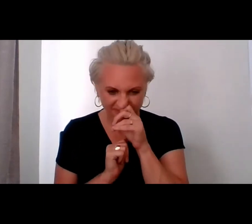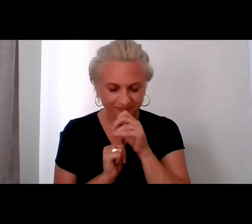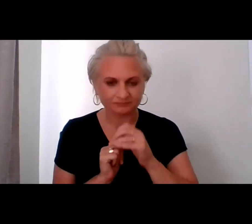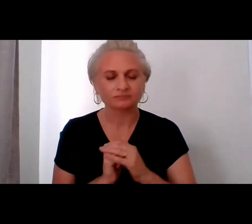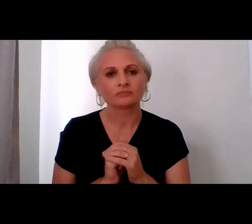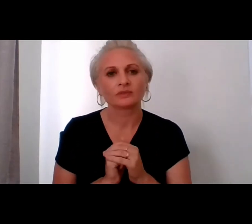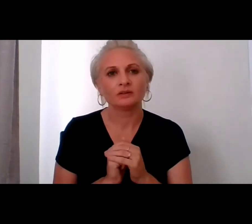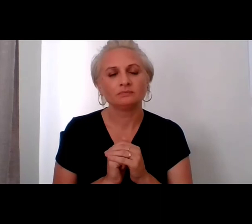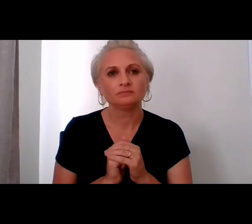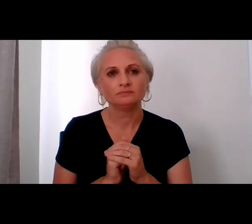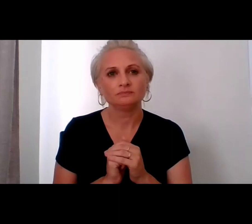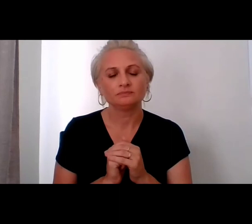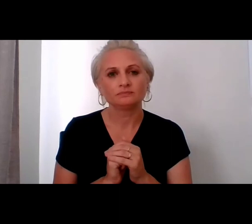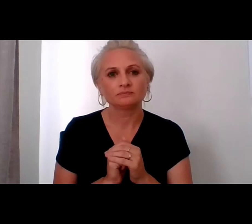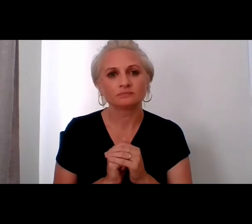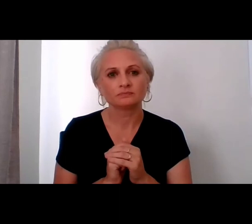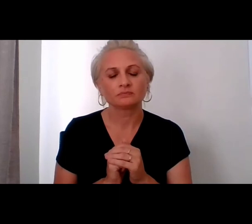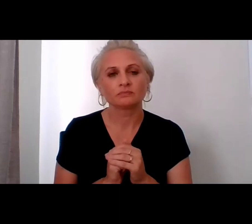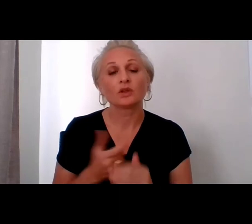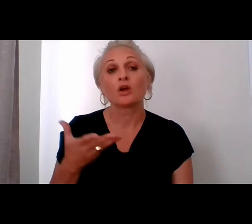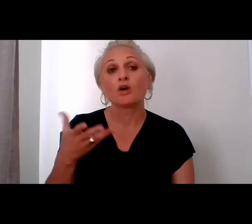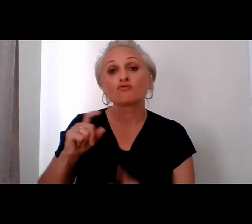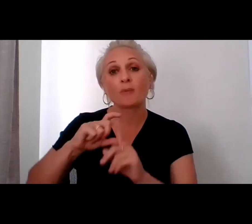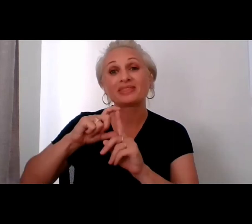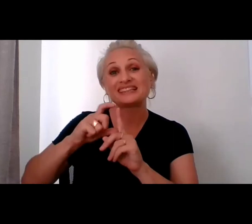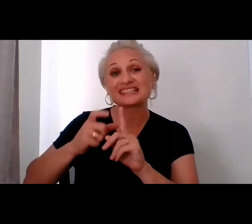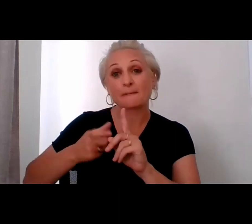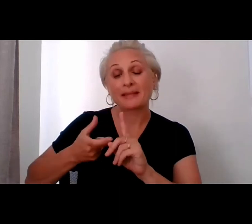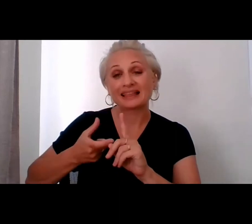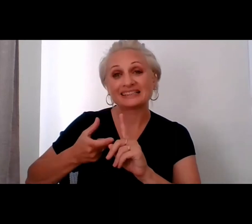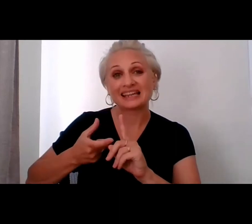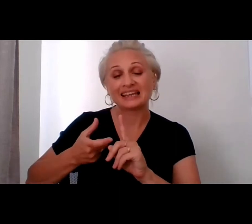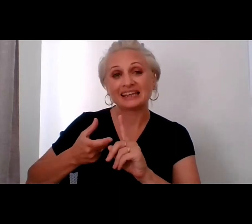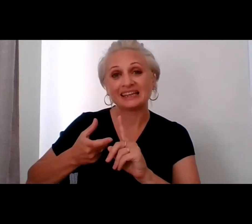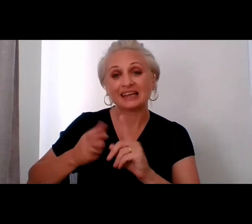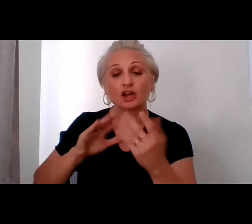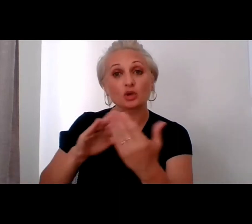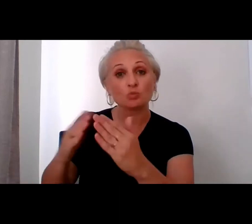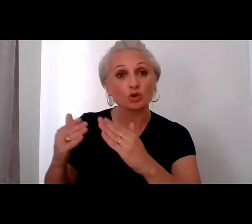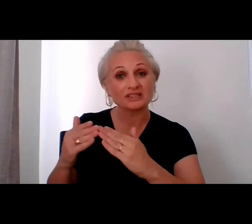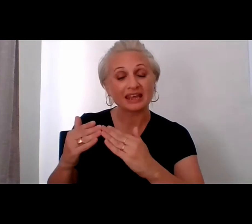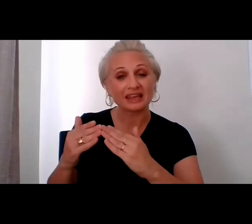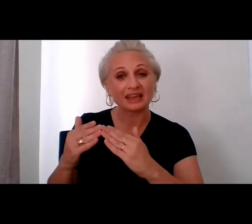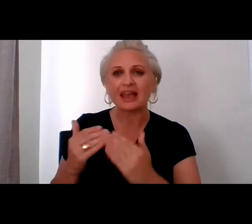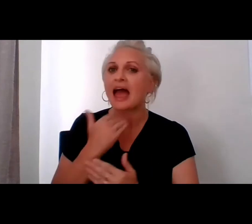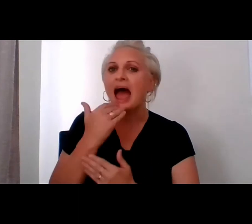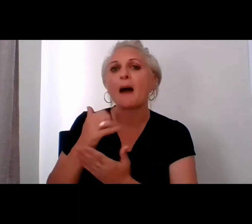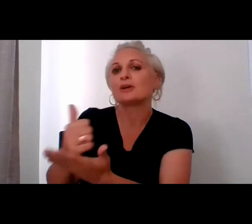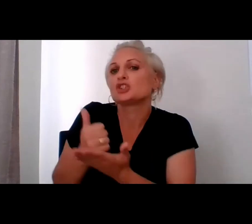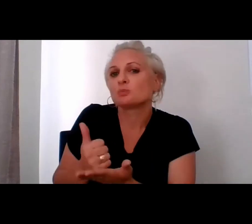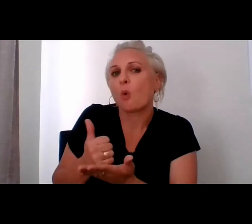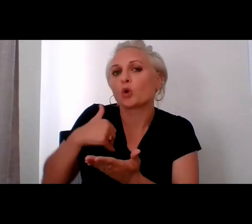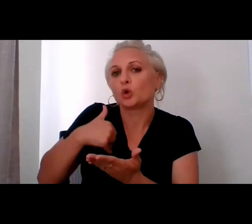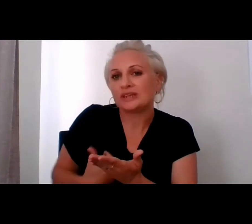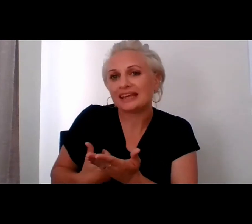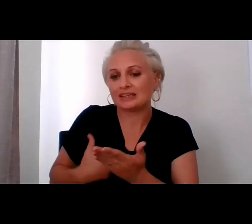How much support is likely from the disability sector and disabled people for any option? How much support